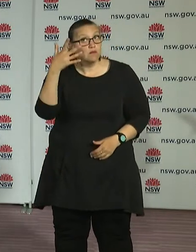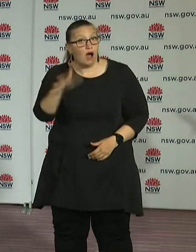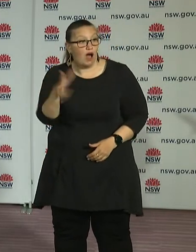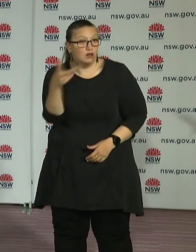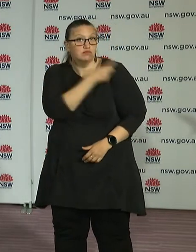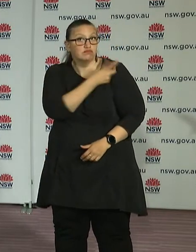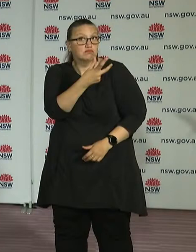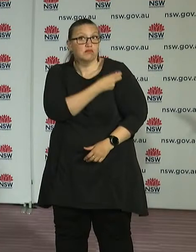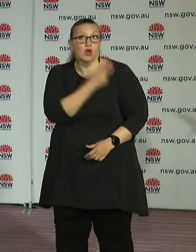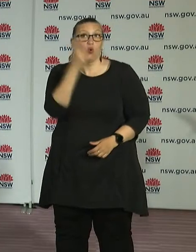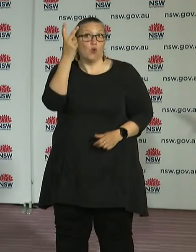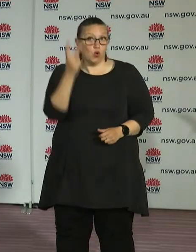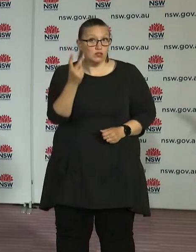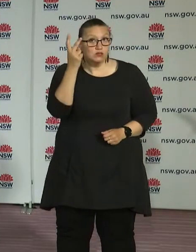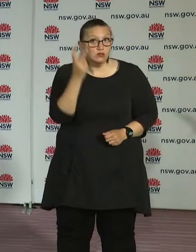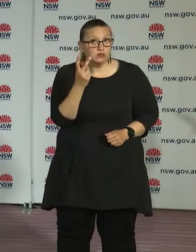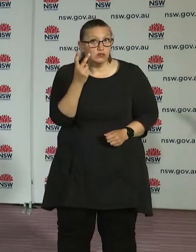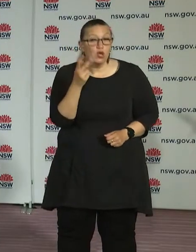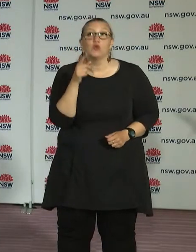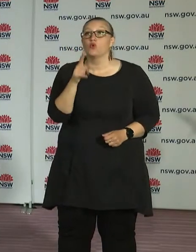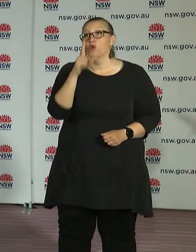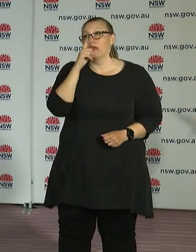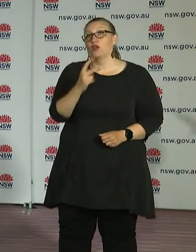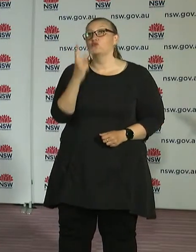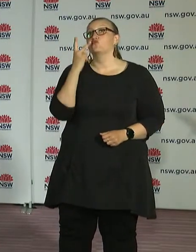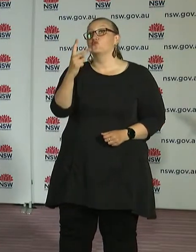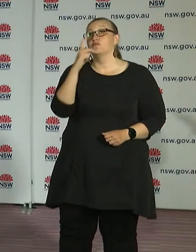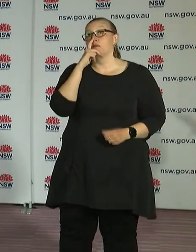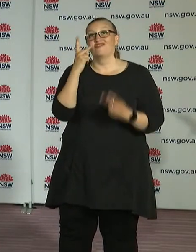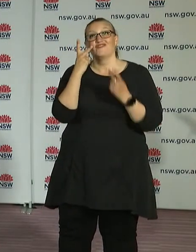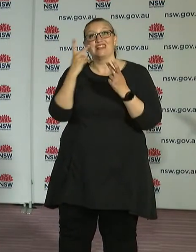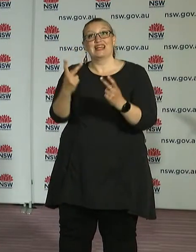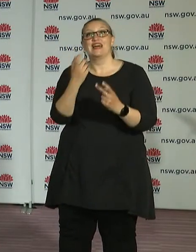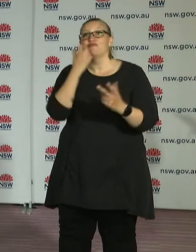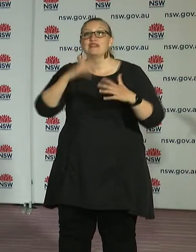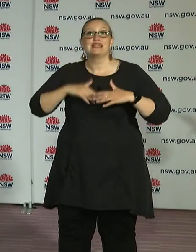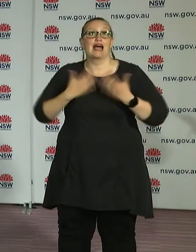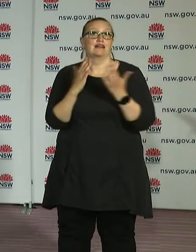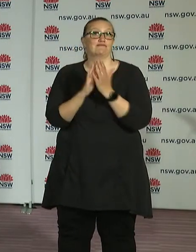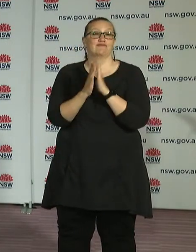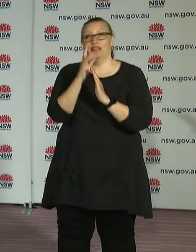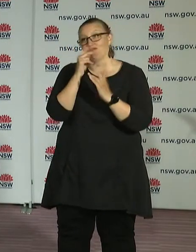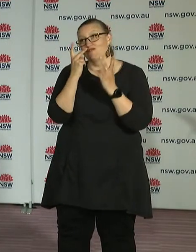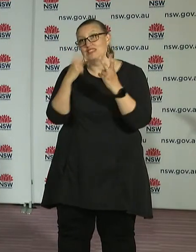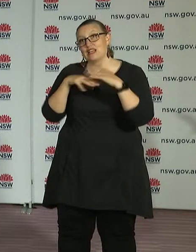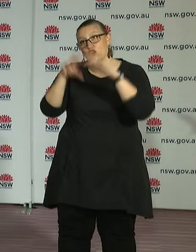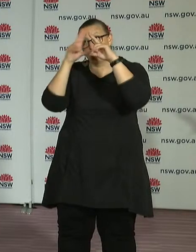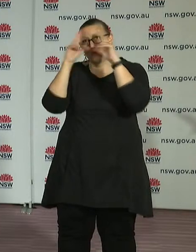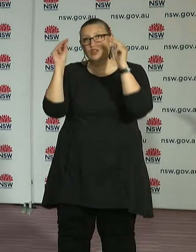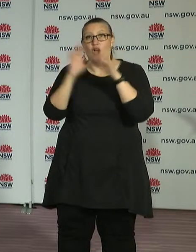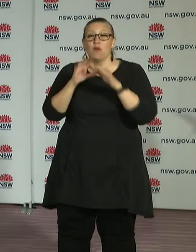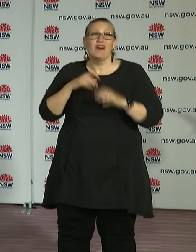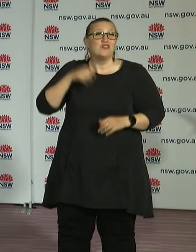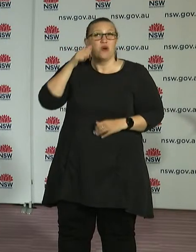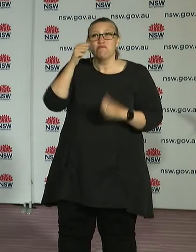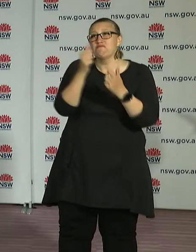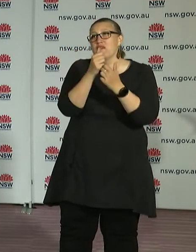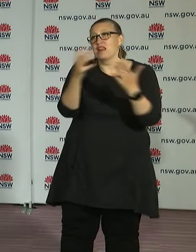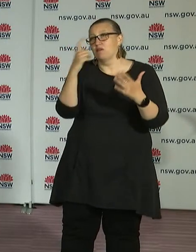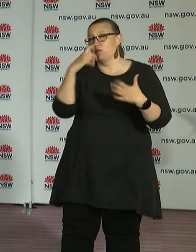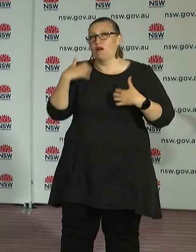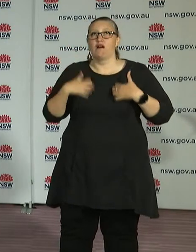vaccinated, 2 at a time, 2 per day, are able to visit a loved one in an aged care facility, and we know this is welcome news for so many people.